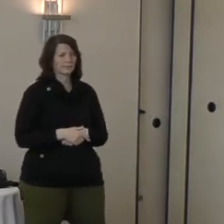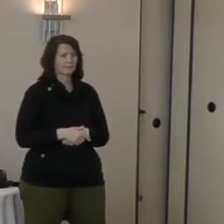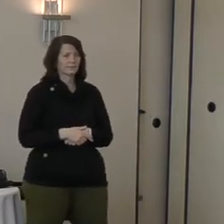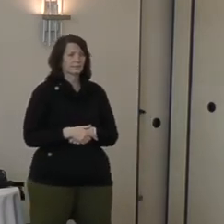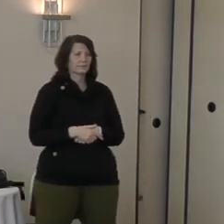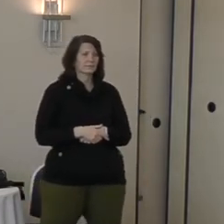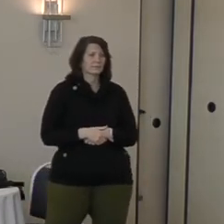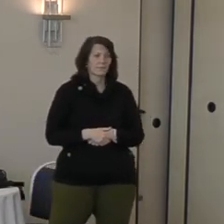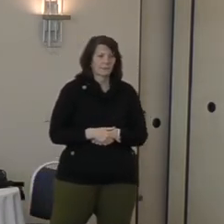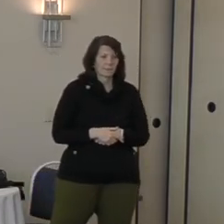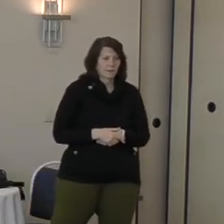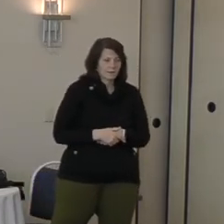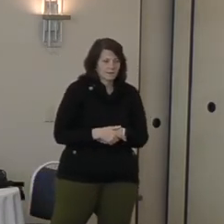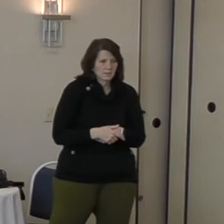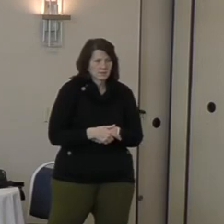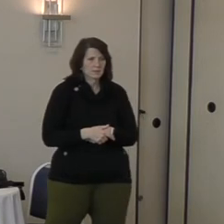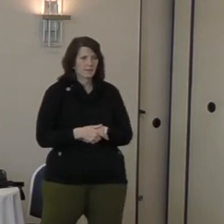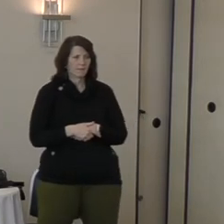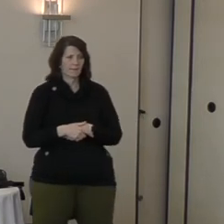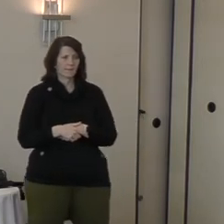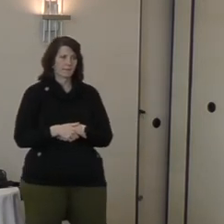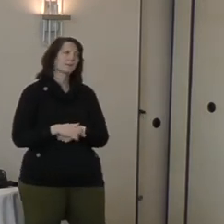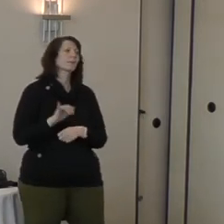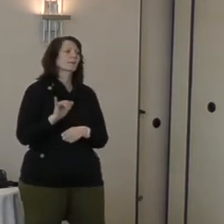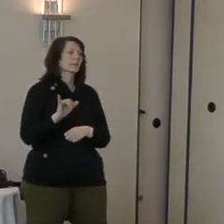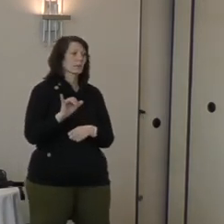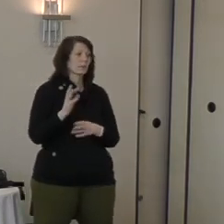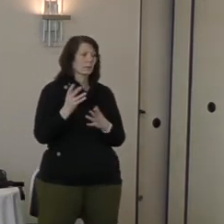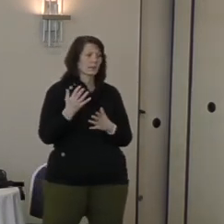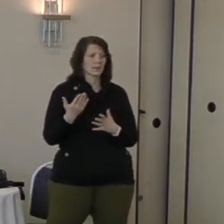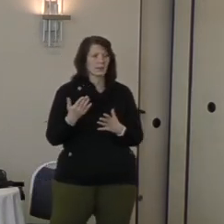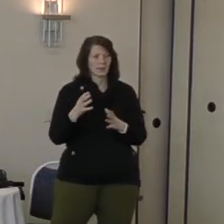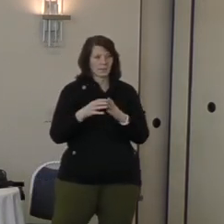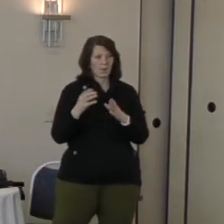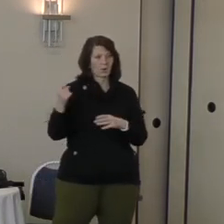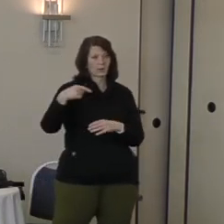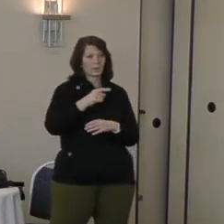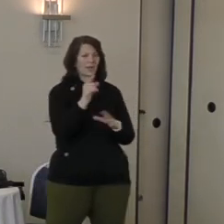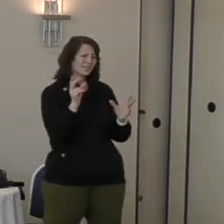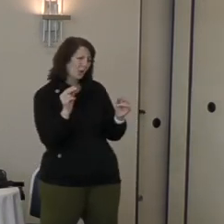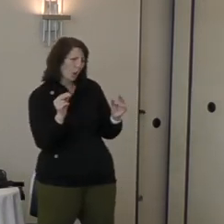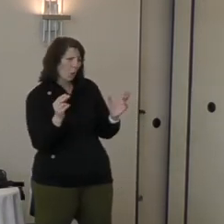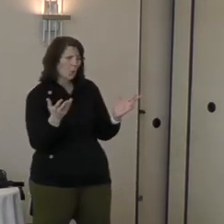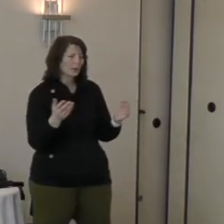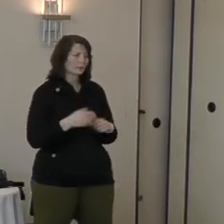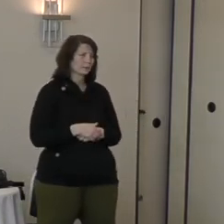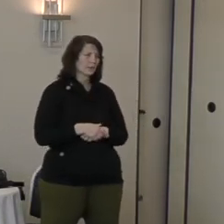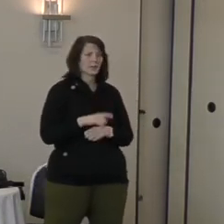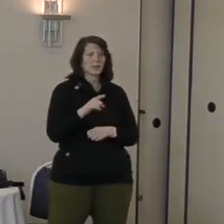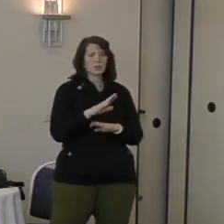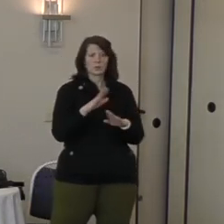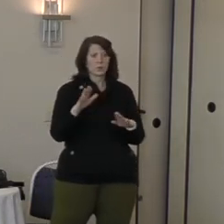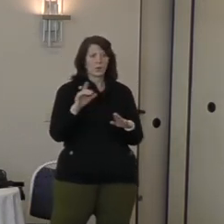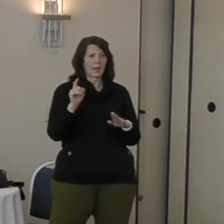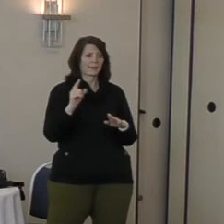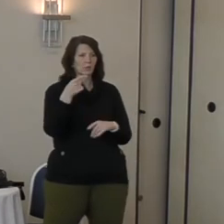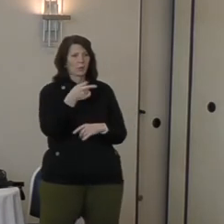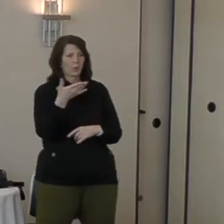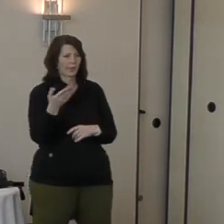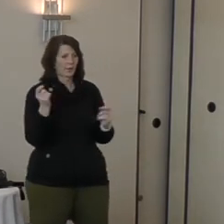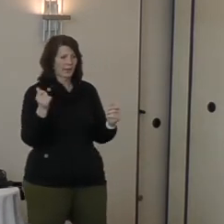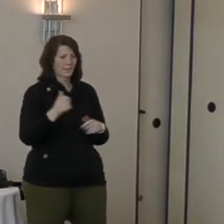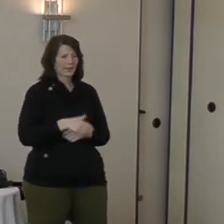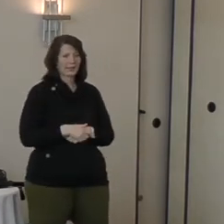just, they're waiting, oh, the ball come back, right? And, oh, wait here, the ball come back, right? No, right? You don't have to go there